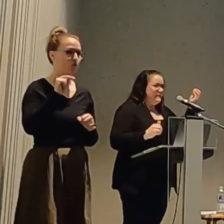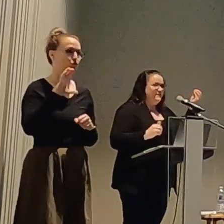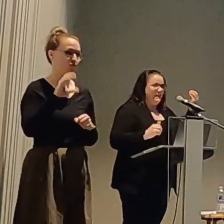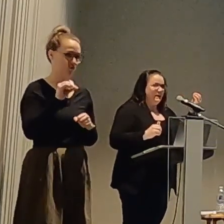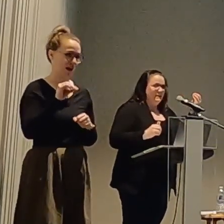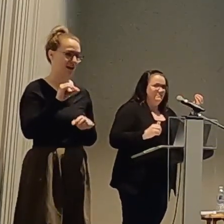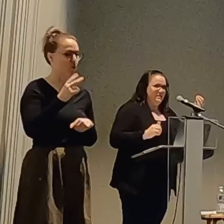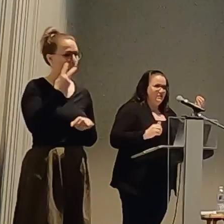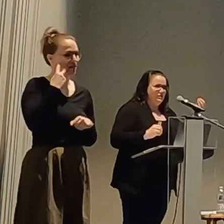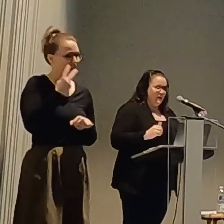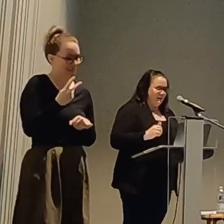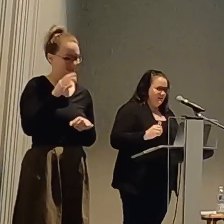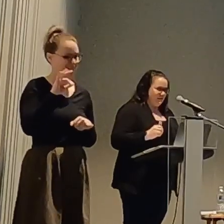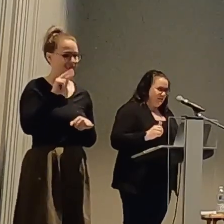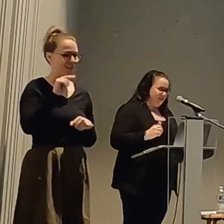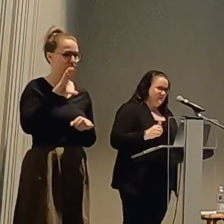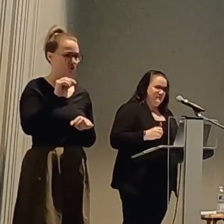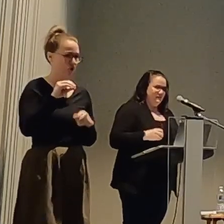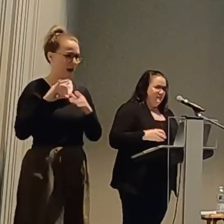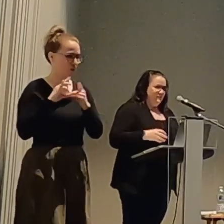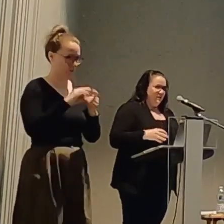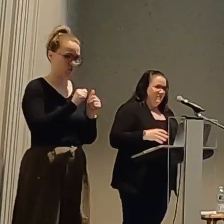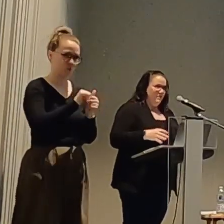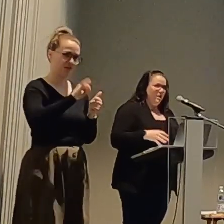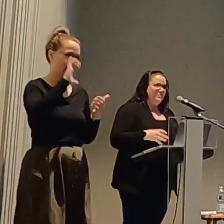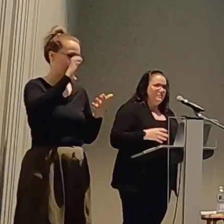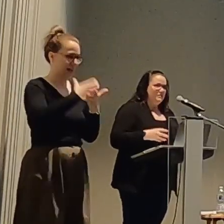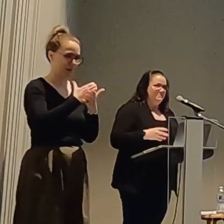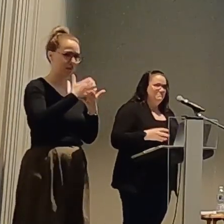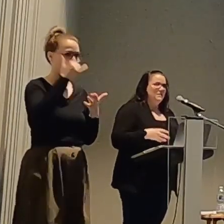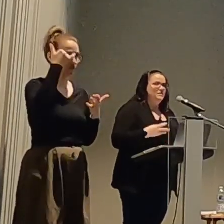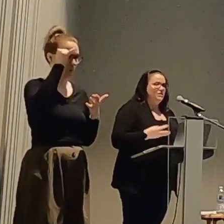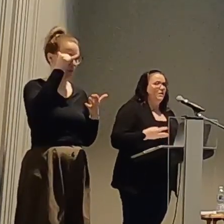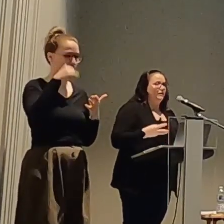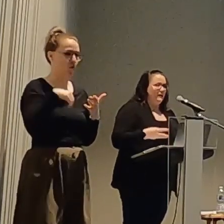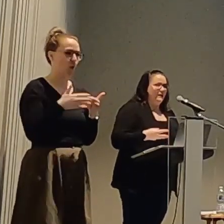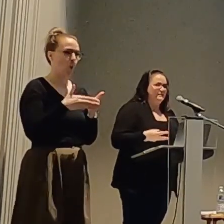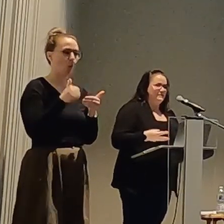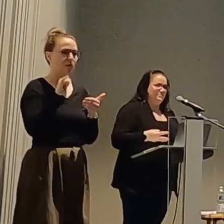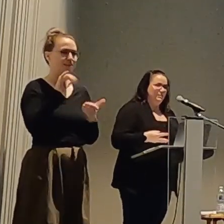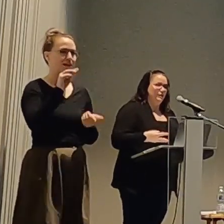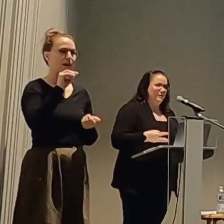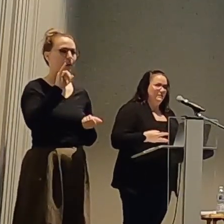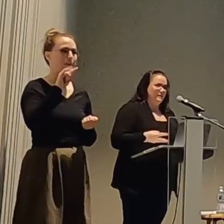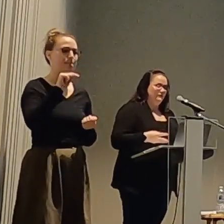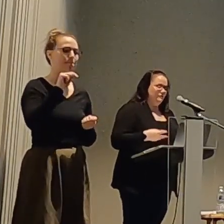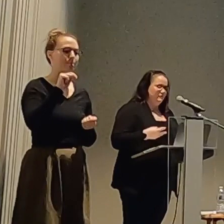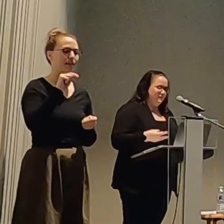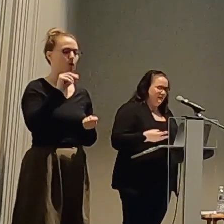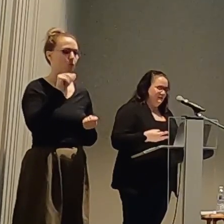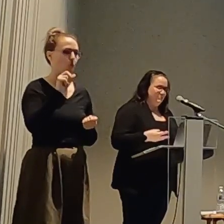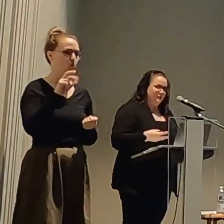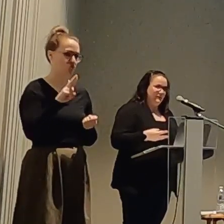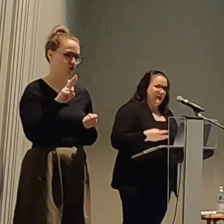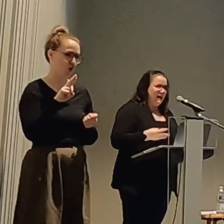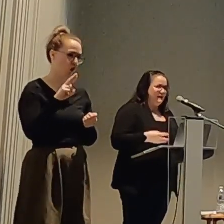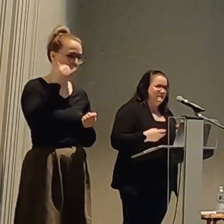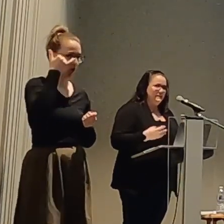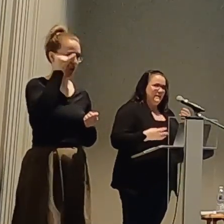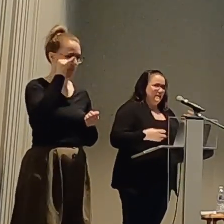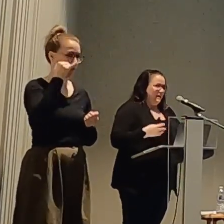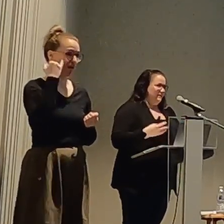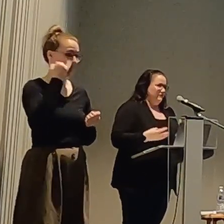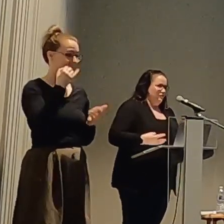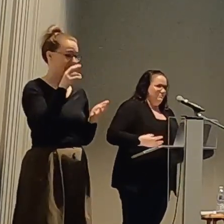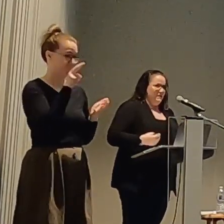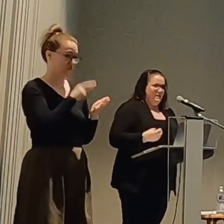him in that image as this almost a Minotaur-esque bull. If you look at the bull, it